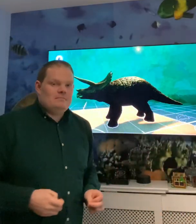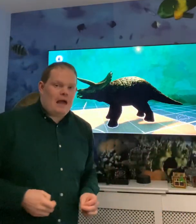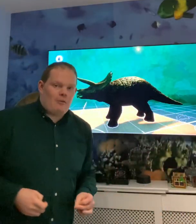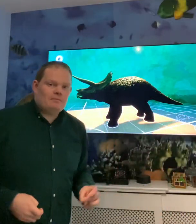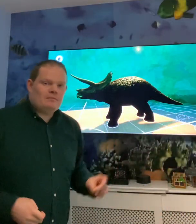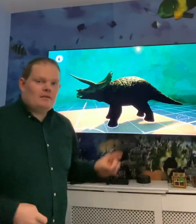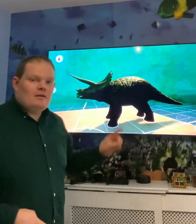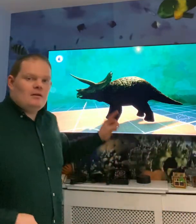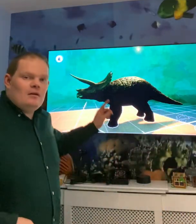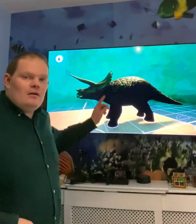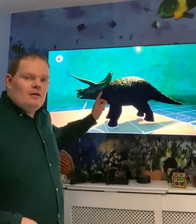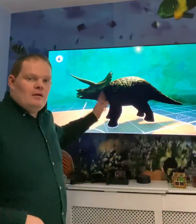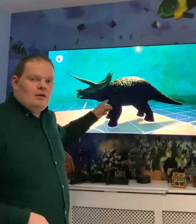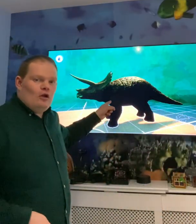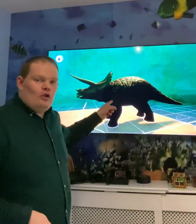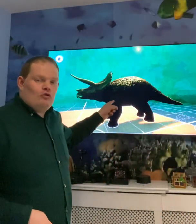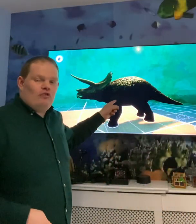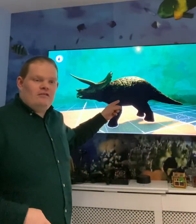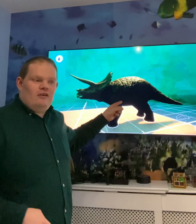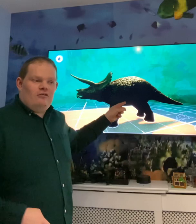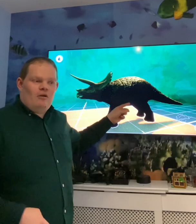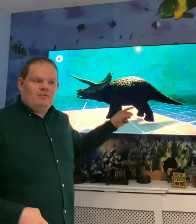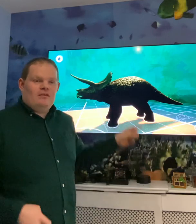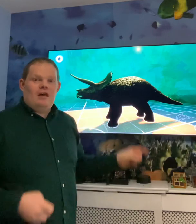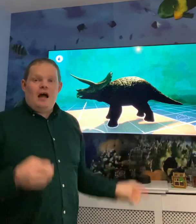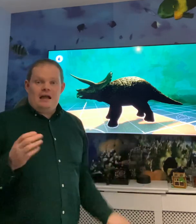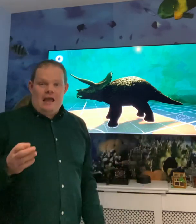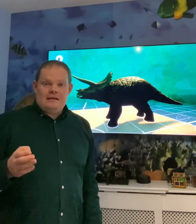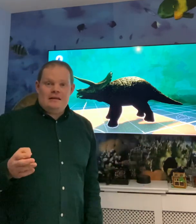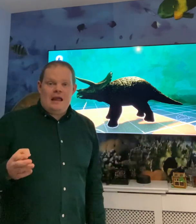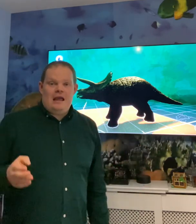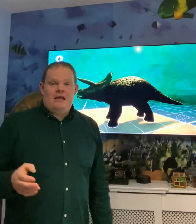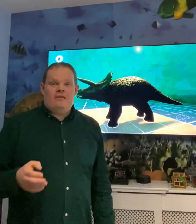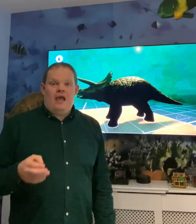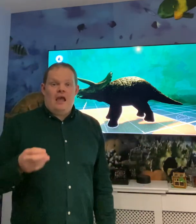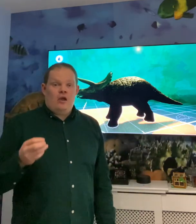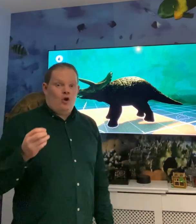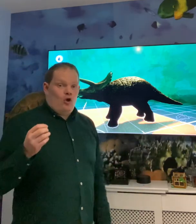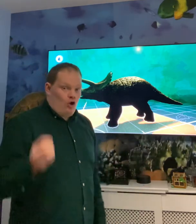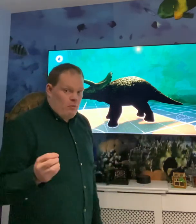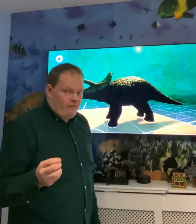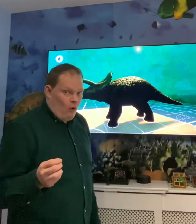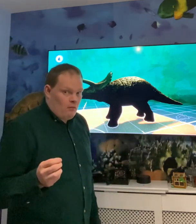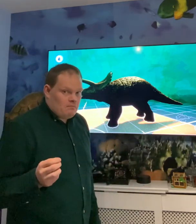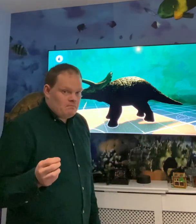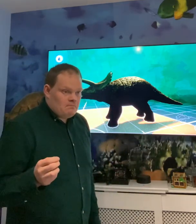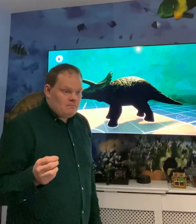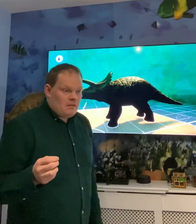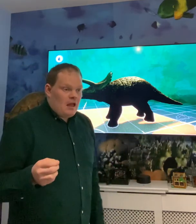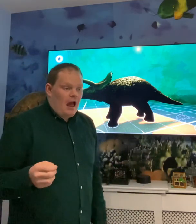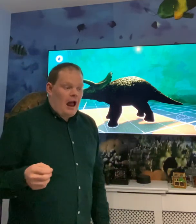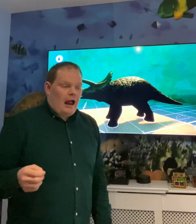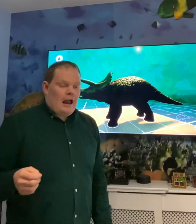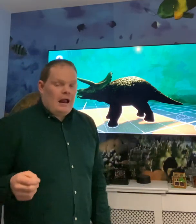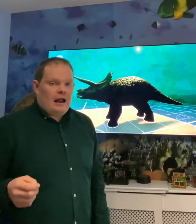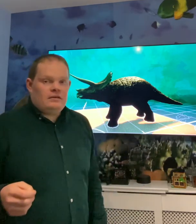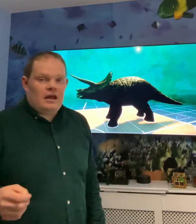Now, the Triceratops, again, is a herbivore. And as